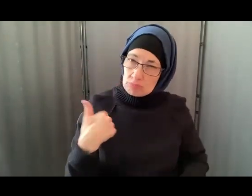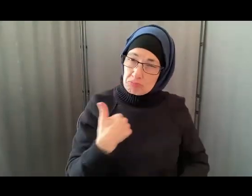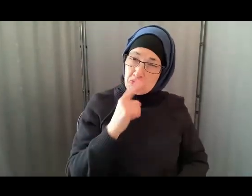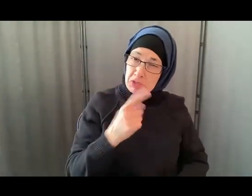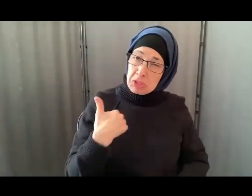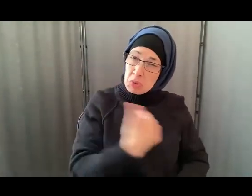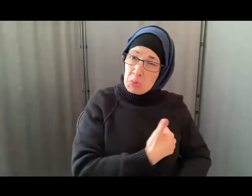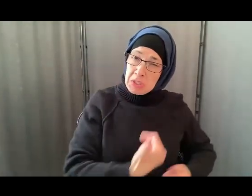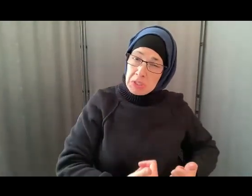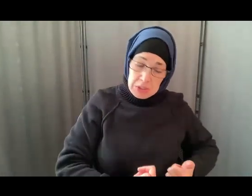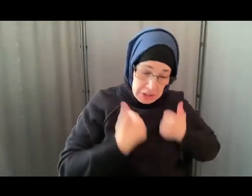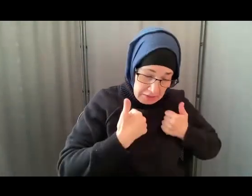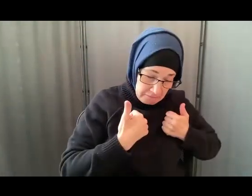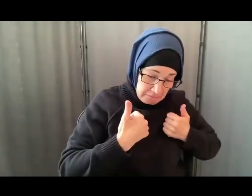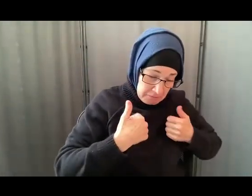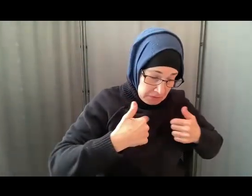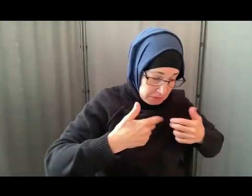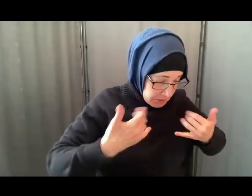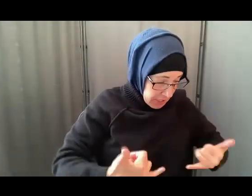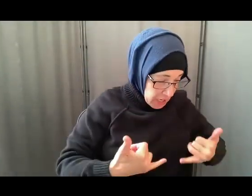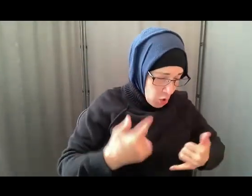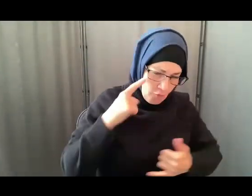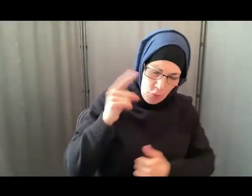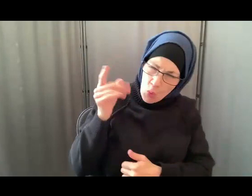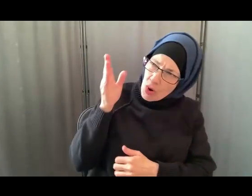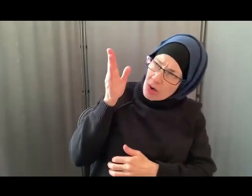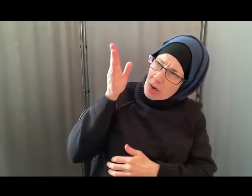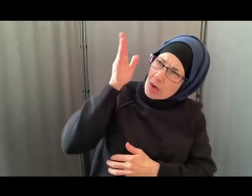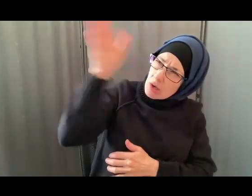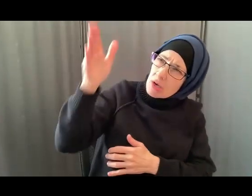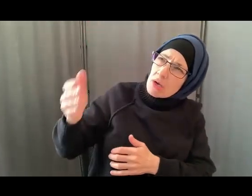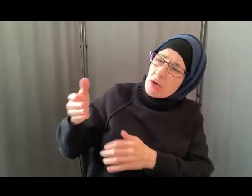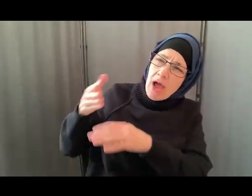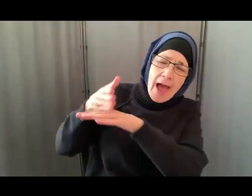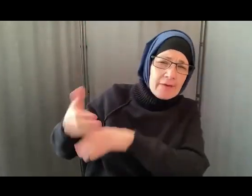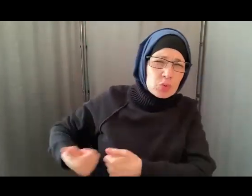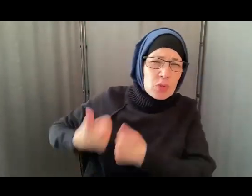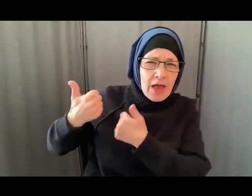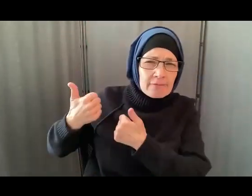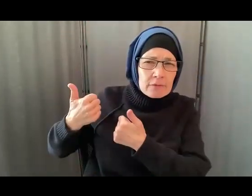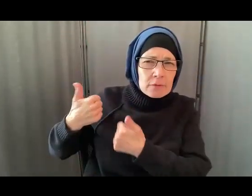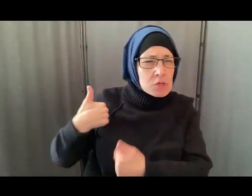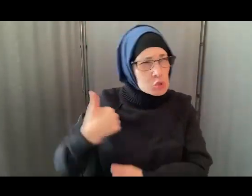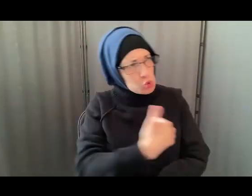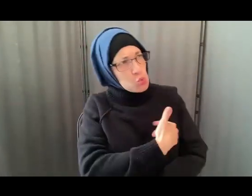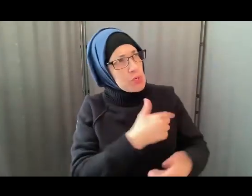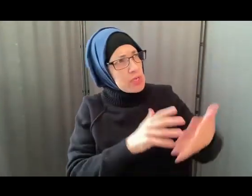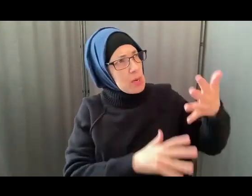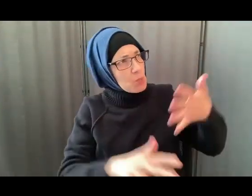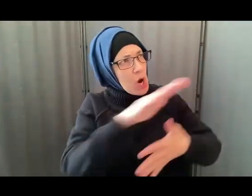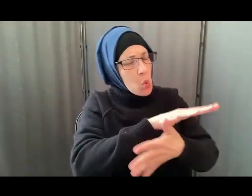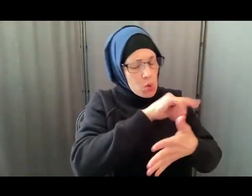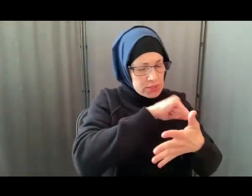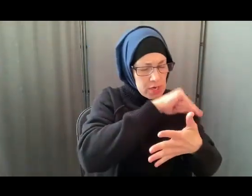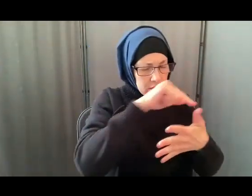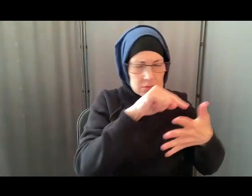sake of the hereafter? Do we set our priorities based on the fact that this life is only